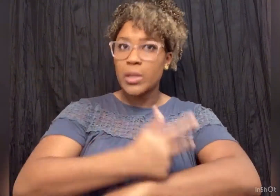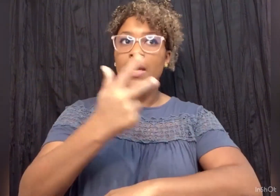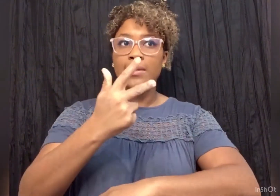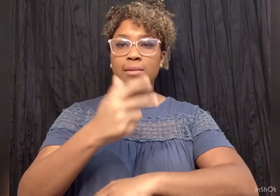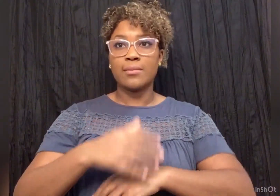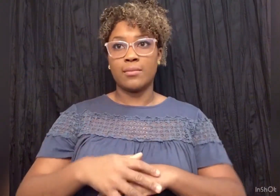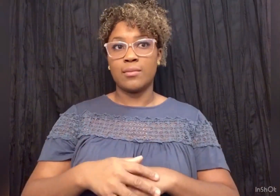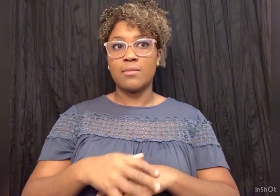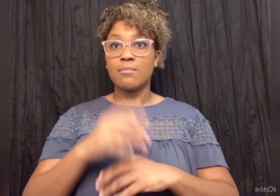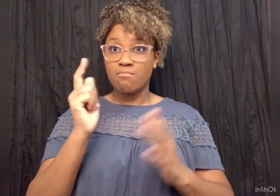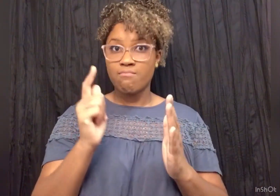death.